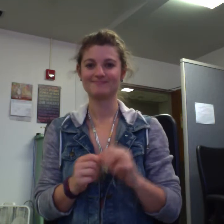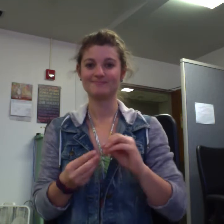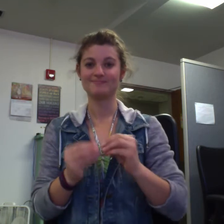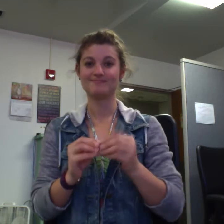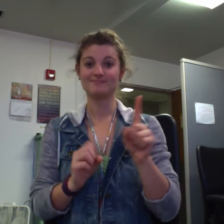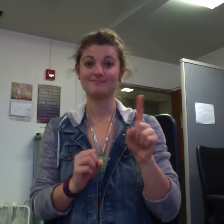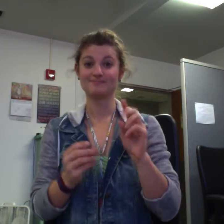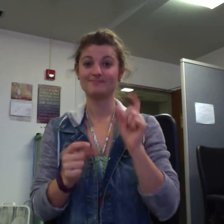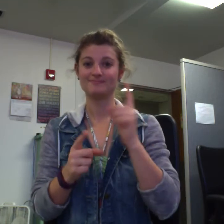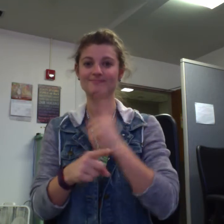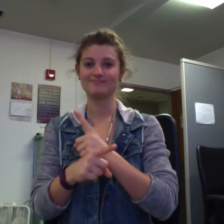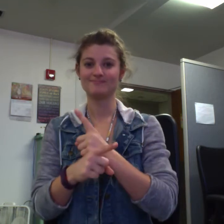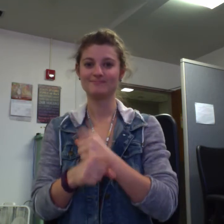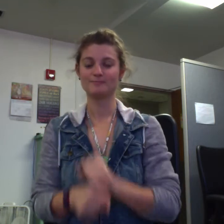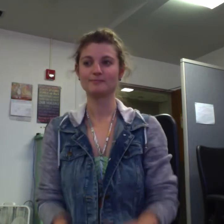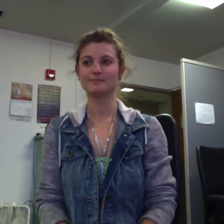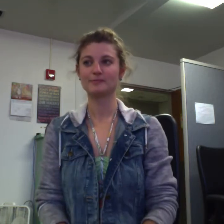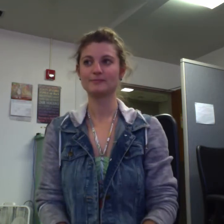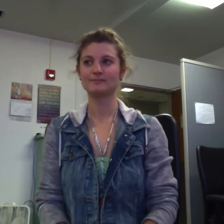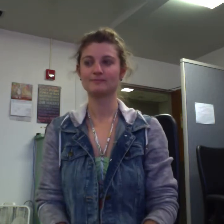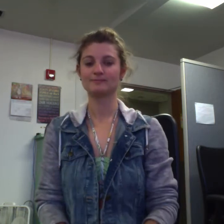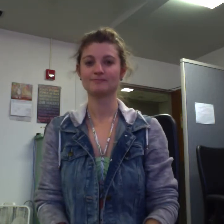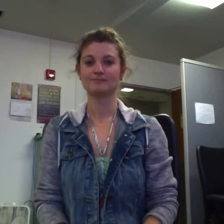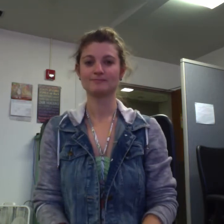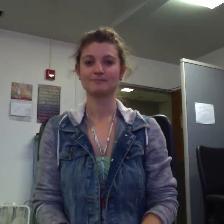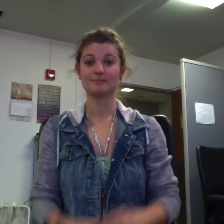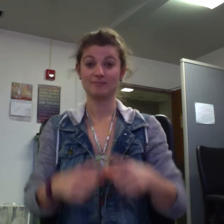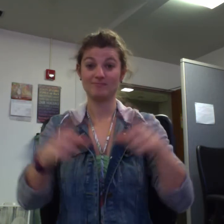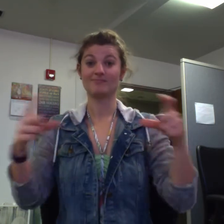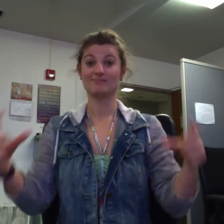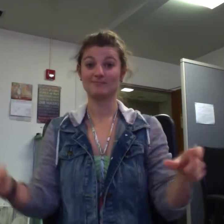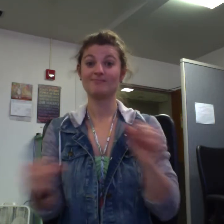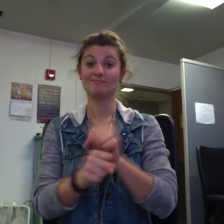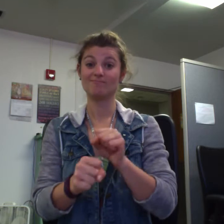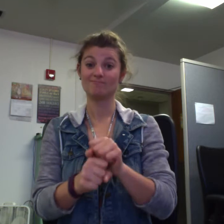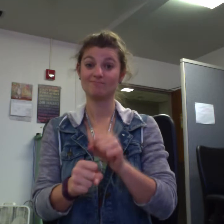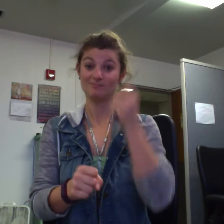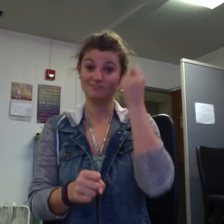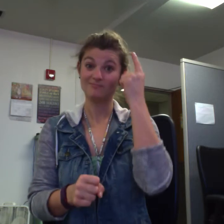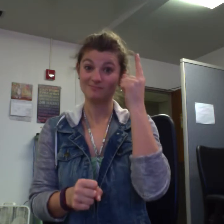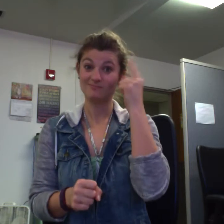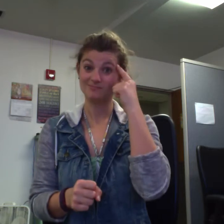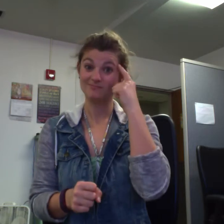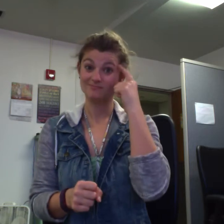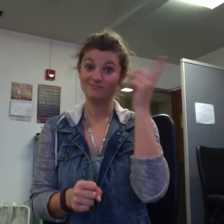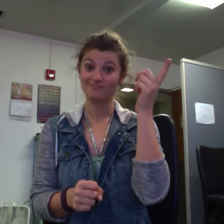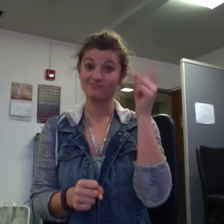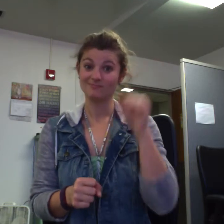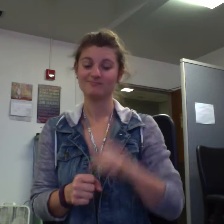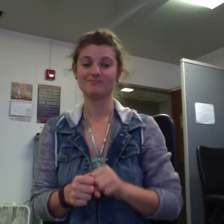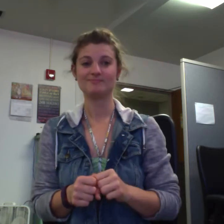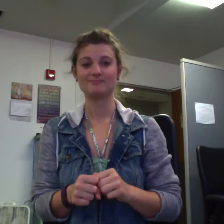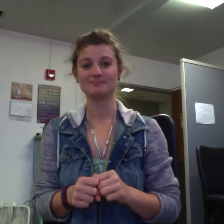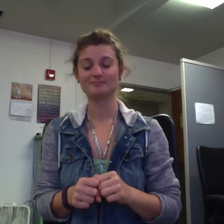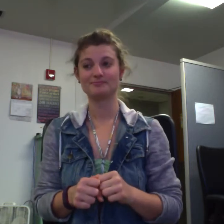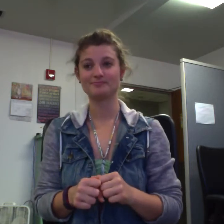Now that probably seems like a lot of work to go through, to look to see if there's adjectives and adverbs and commas and